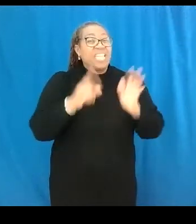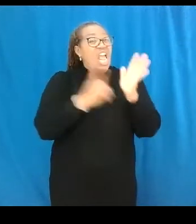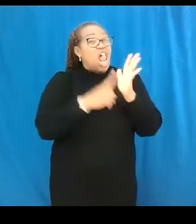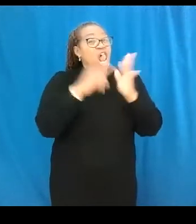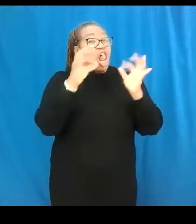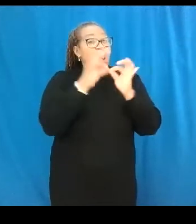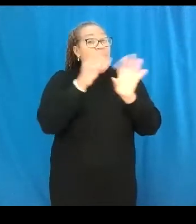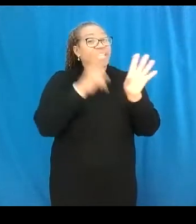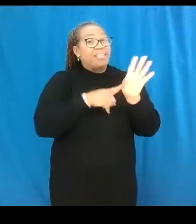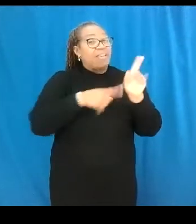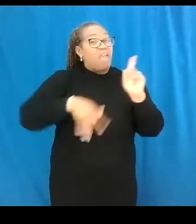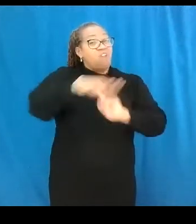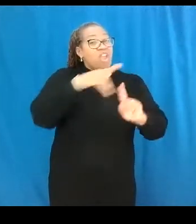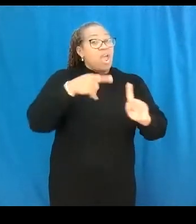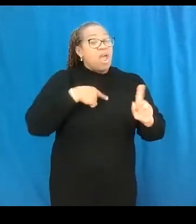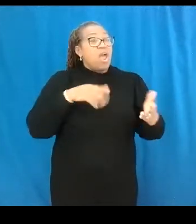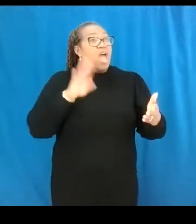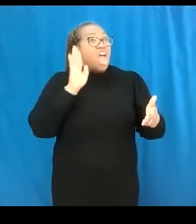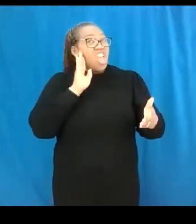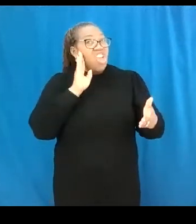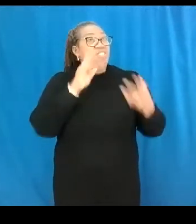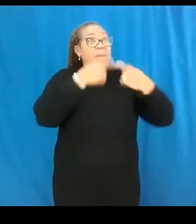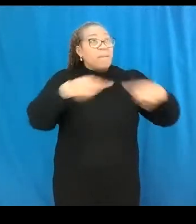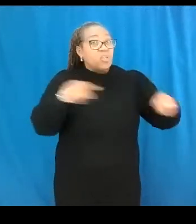literally hear the opening credits.